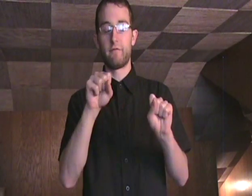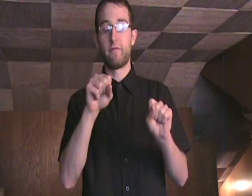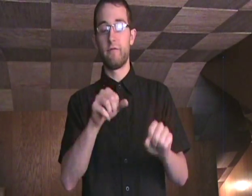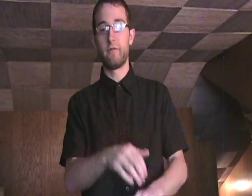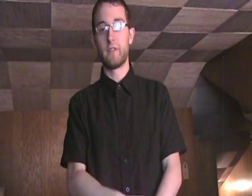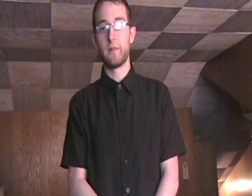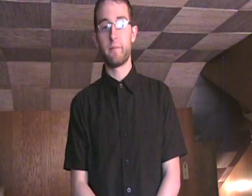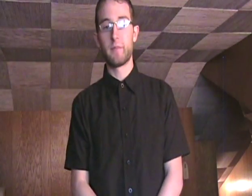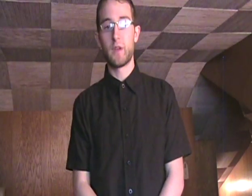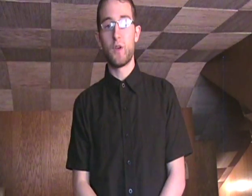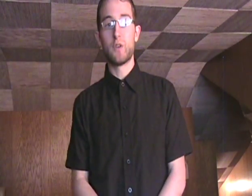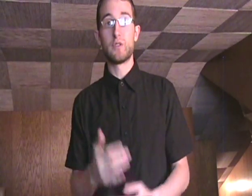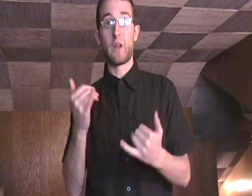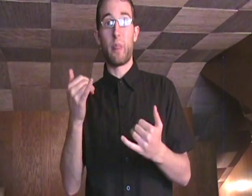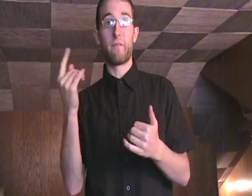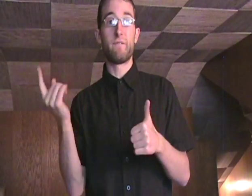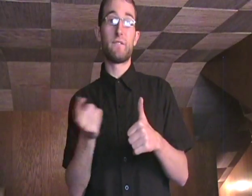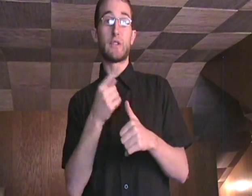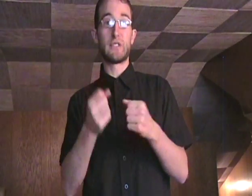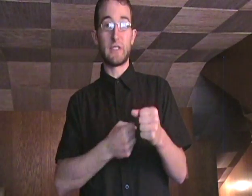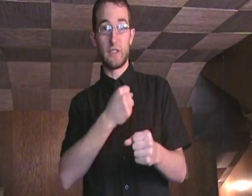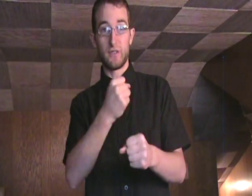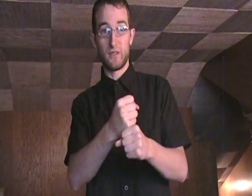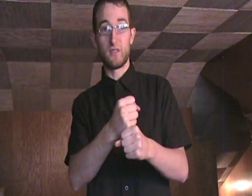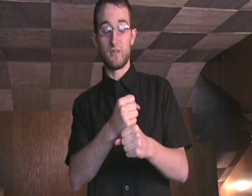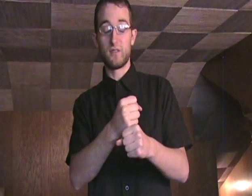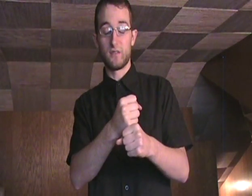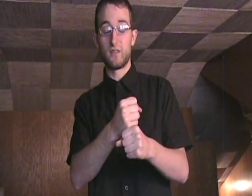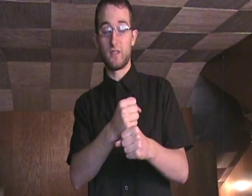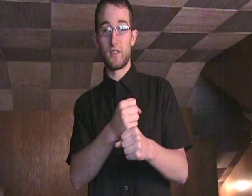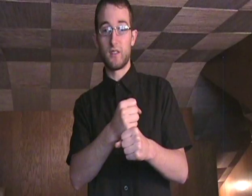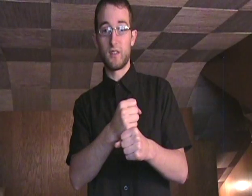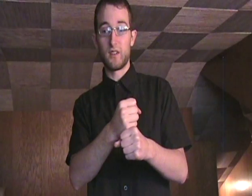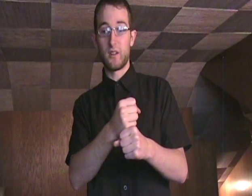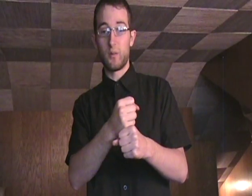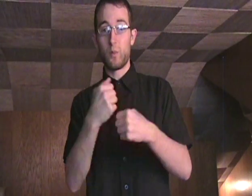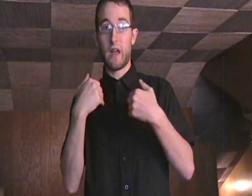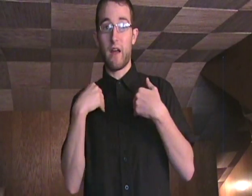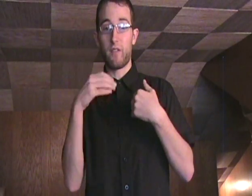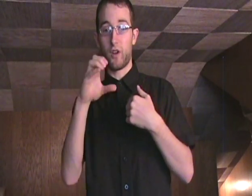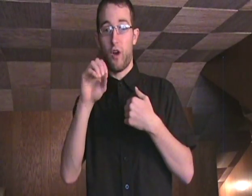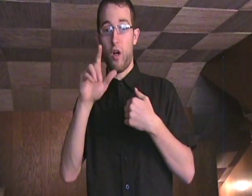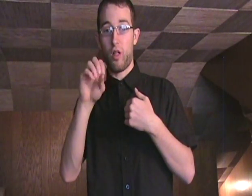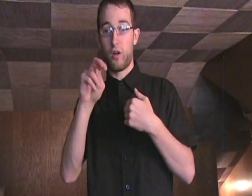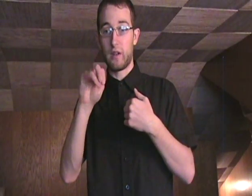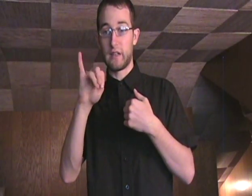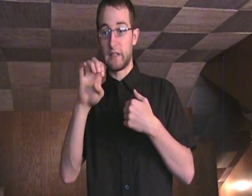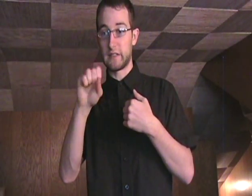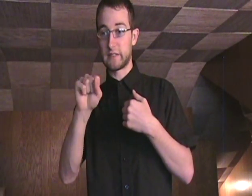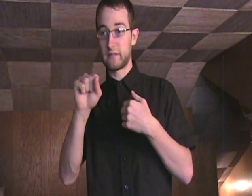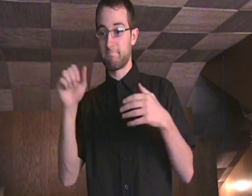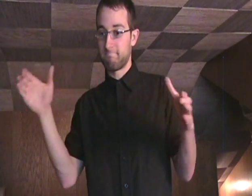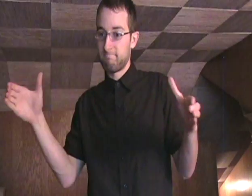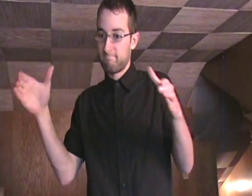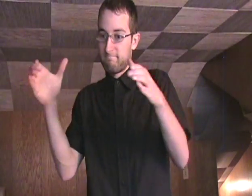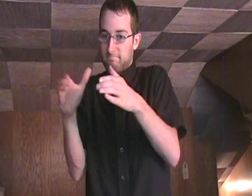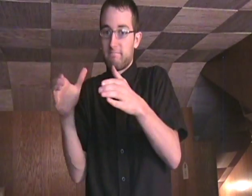So the first year, here we have our colonies getting an army together, and they've won some